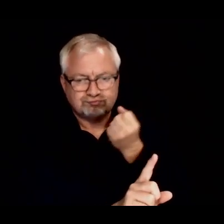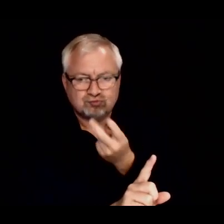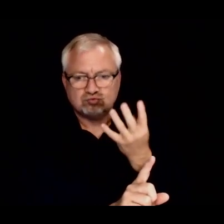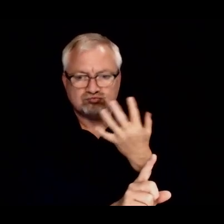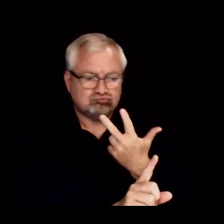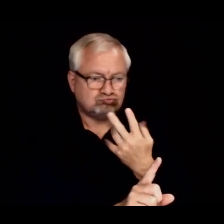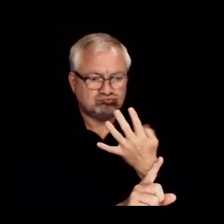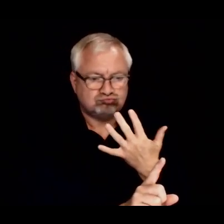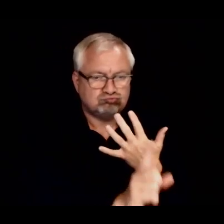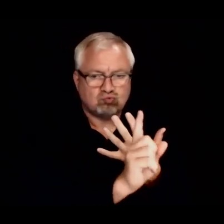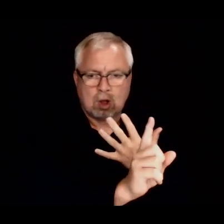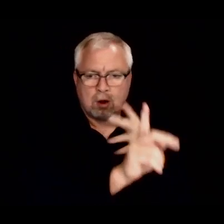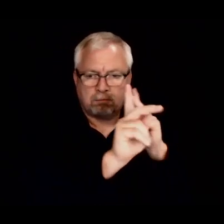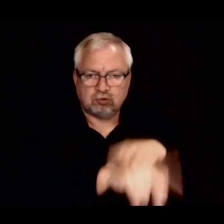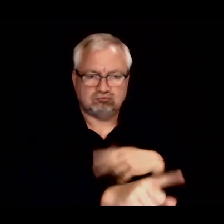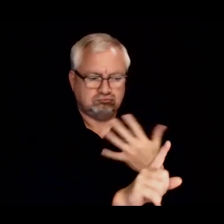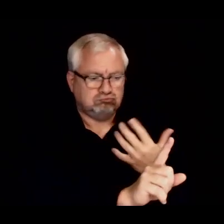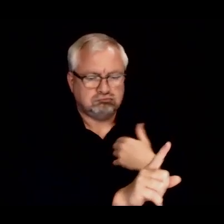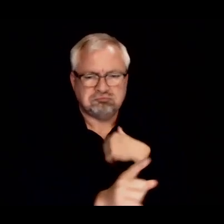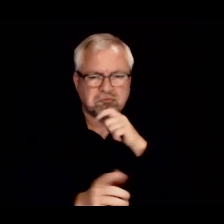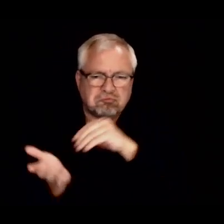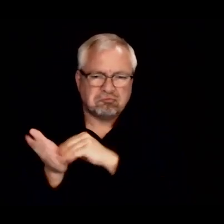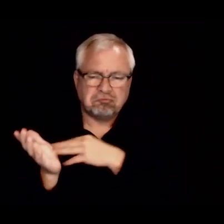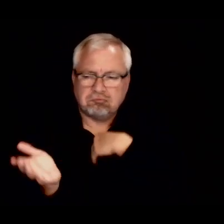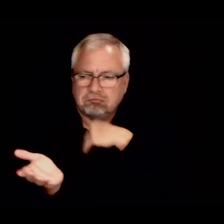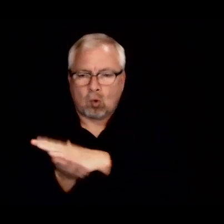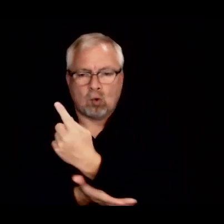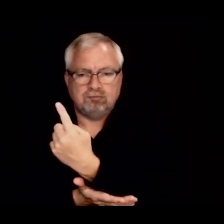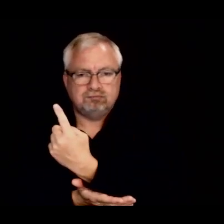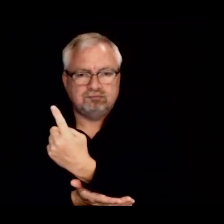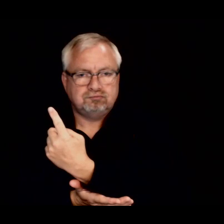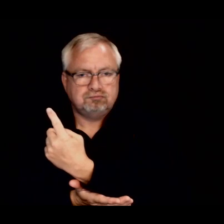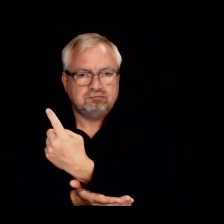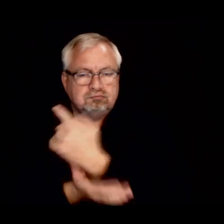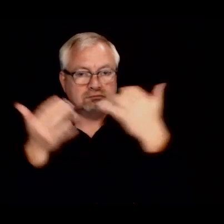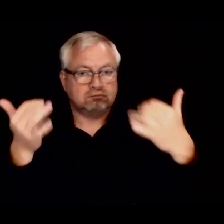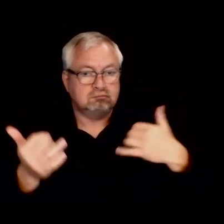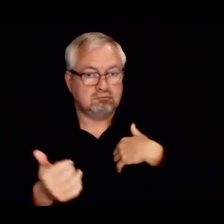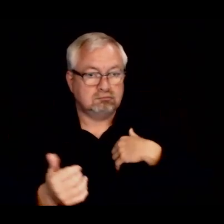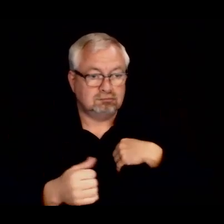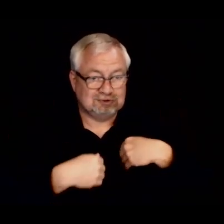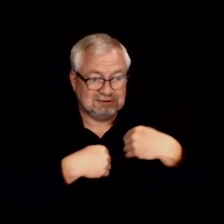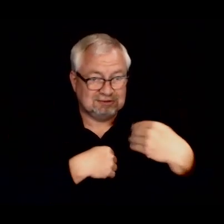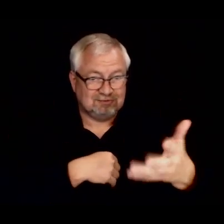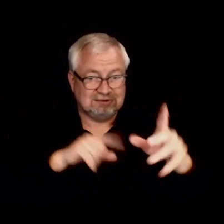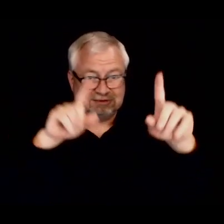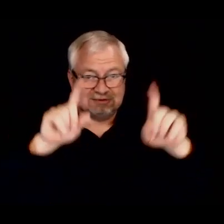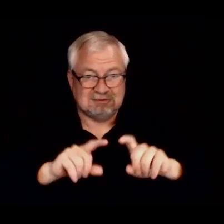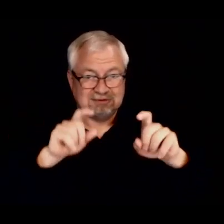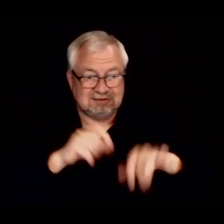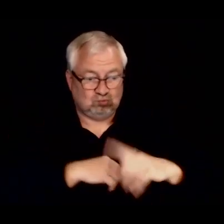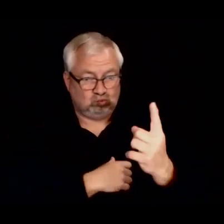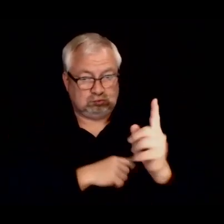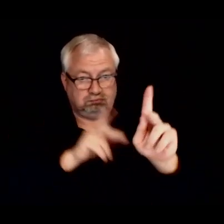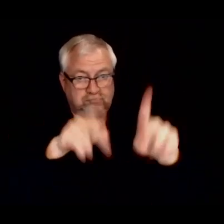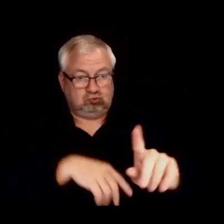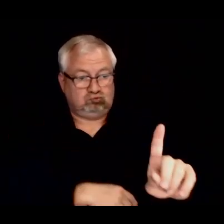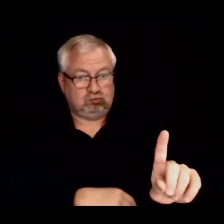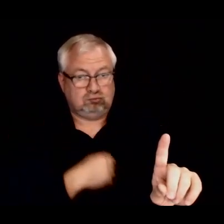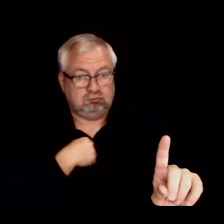just getting one specimen per person, and then a person may get tested multiple times. So in order to make sure that our testing data